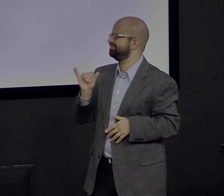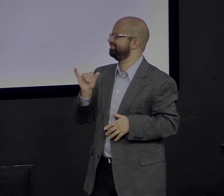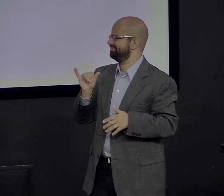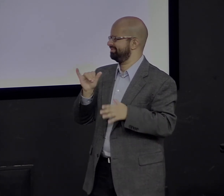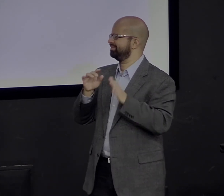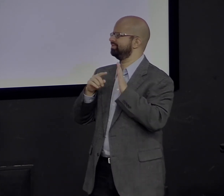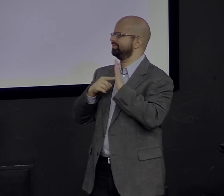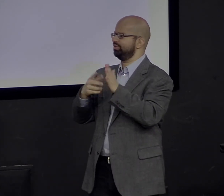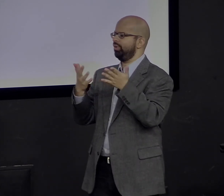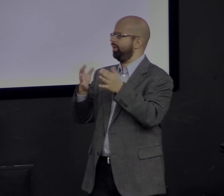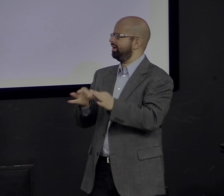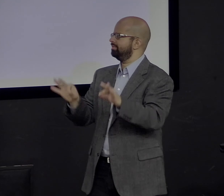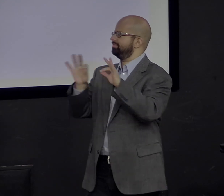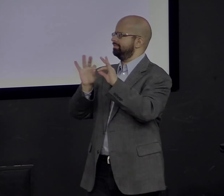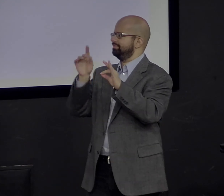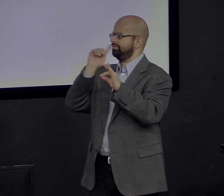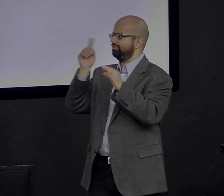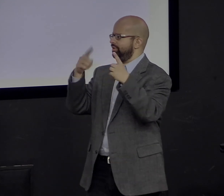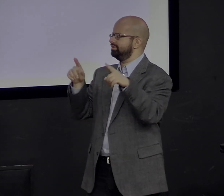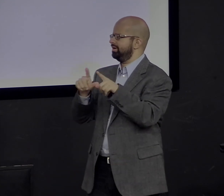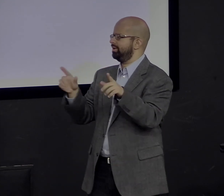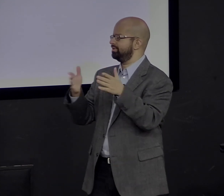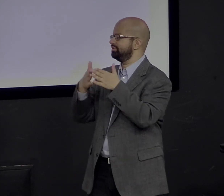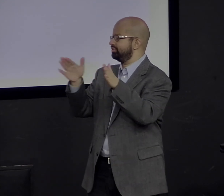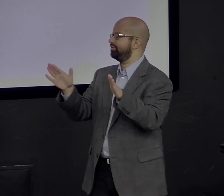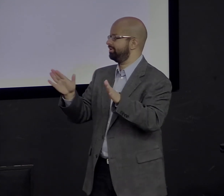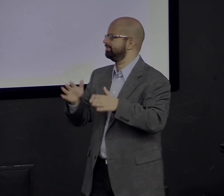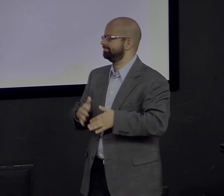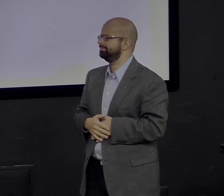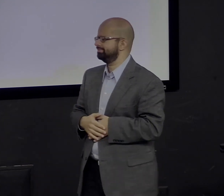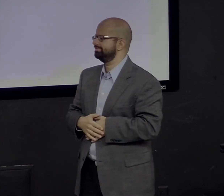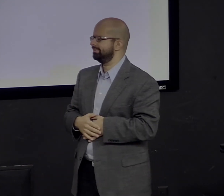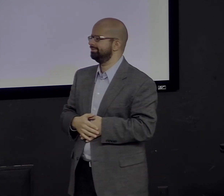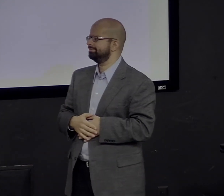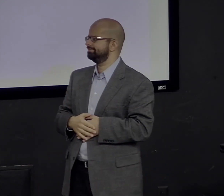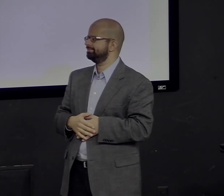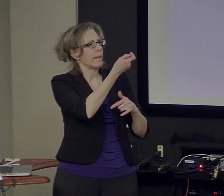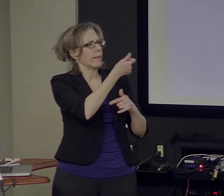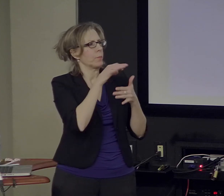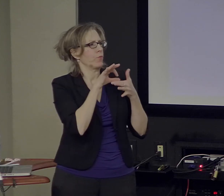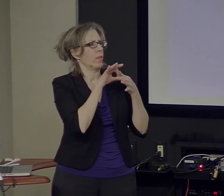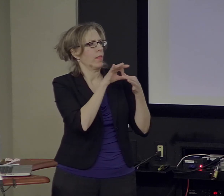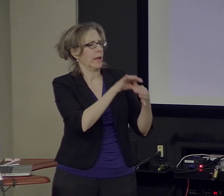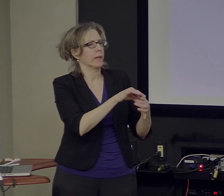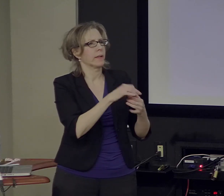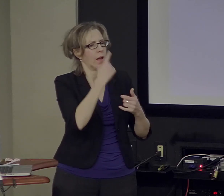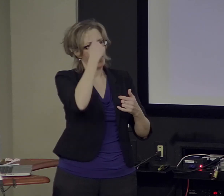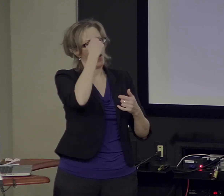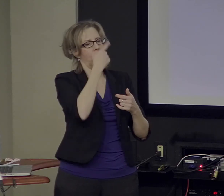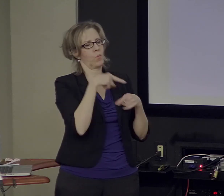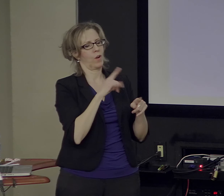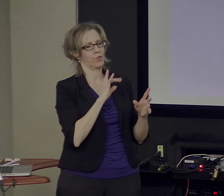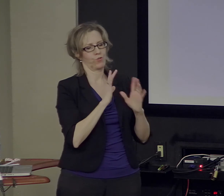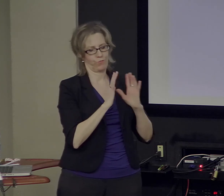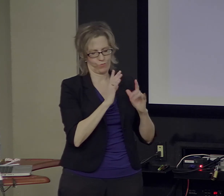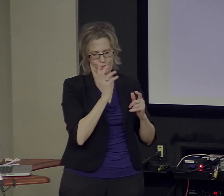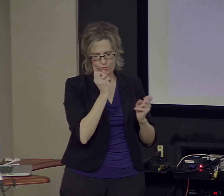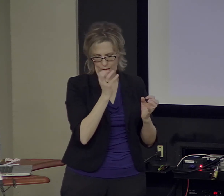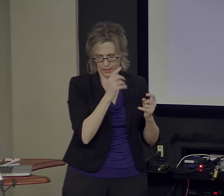language. They're necessary to comprehend a sign language, but I'm wondering if some of these features could be an added benefit if spoken